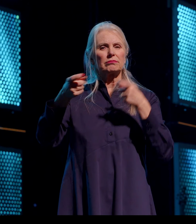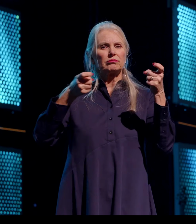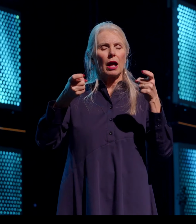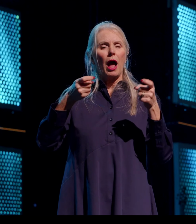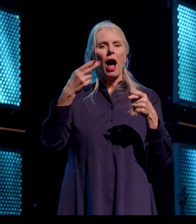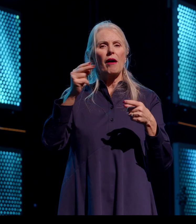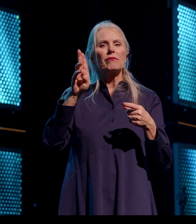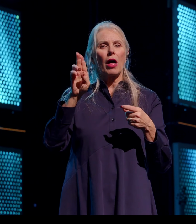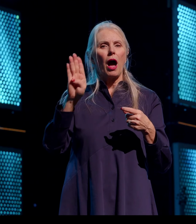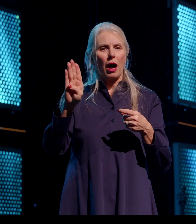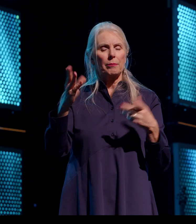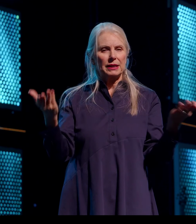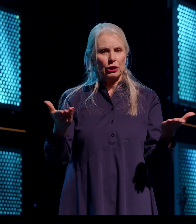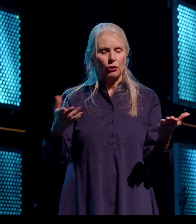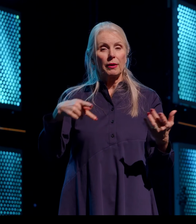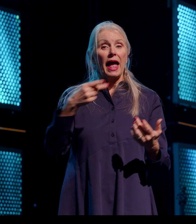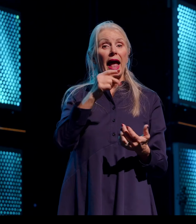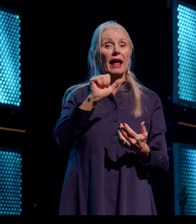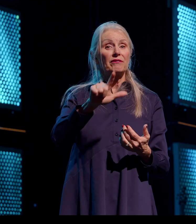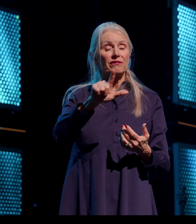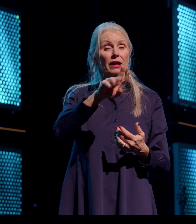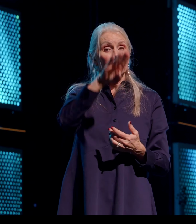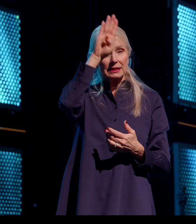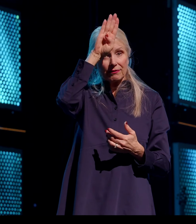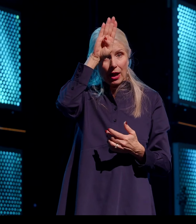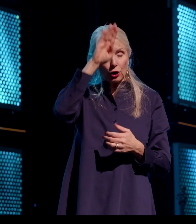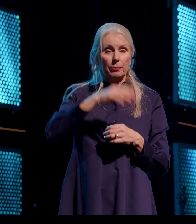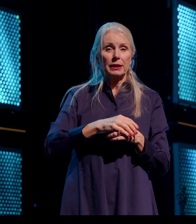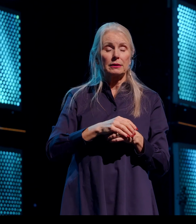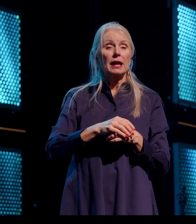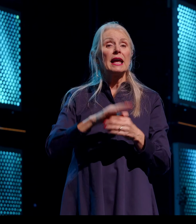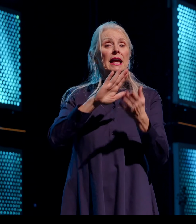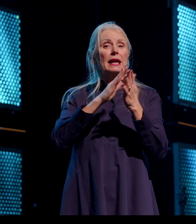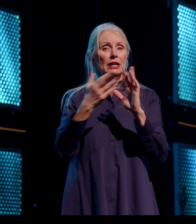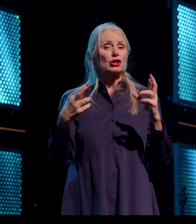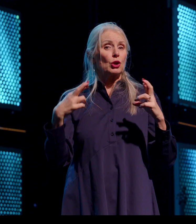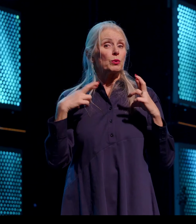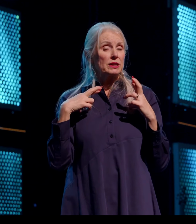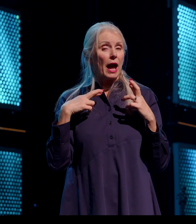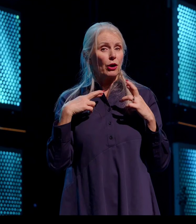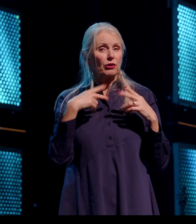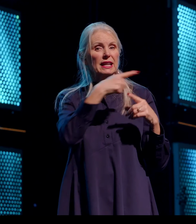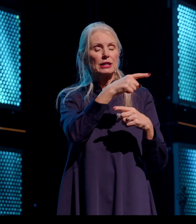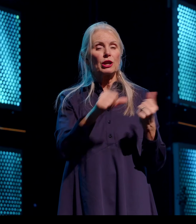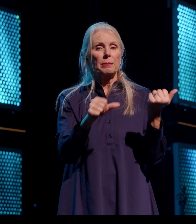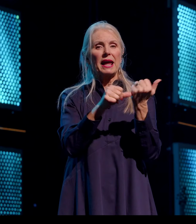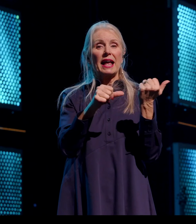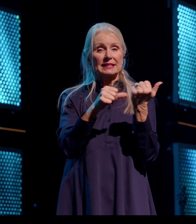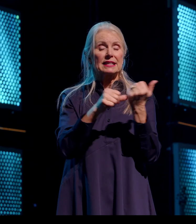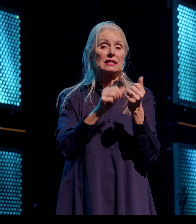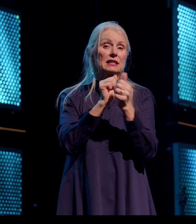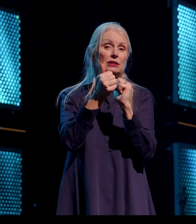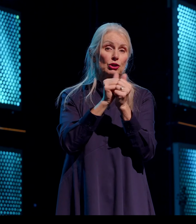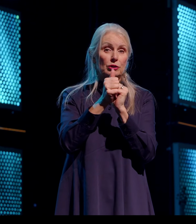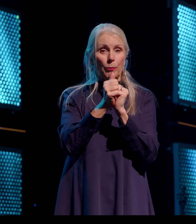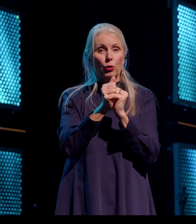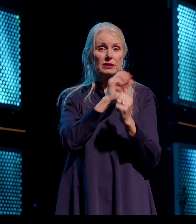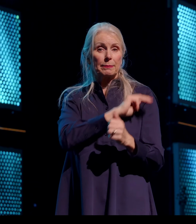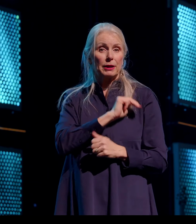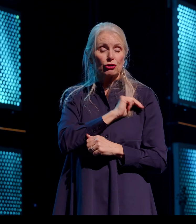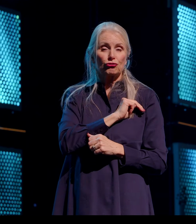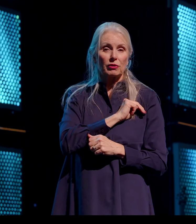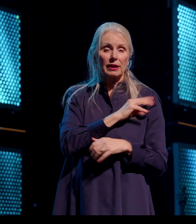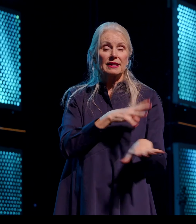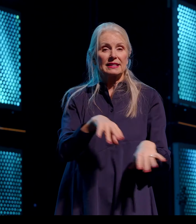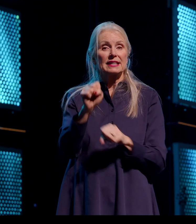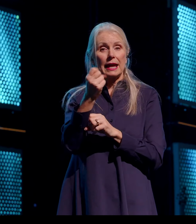our food restaurant here. And Phil is a fireman. He's retiring. He's going to actually come on as our assistant director for sports ministry. It took two people to take on Kendall's job